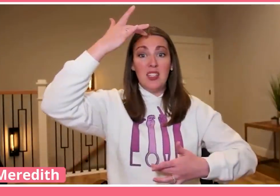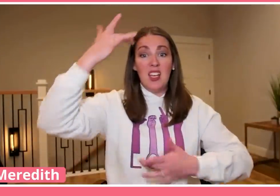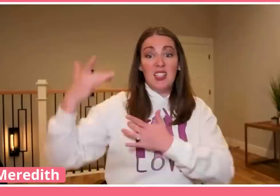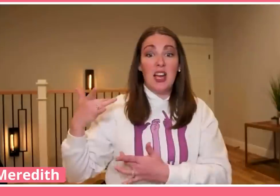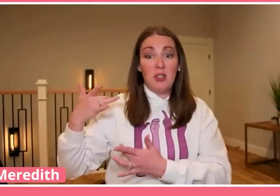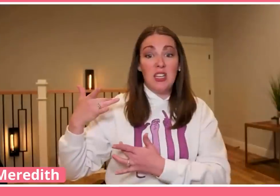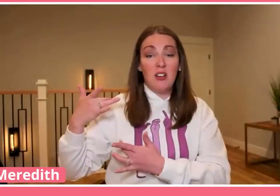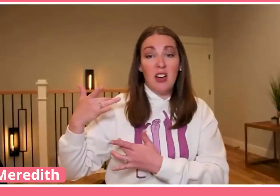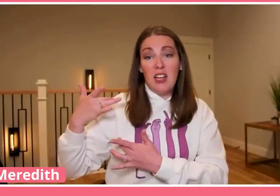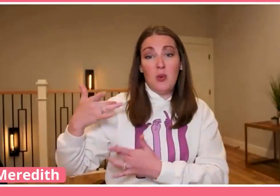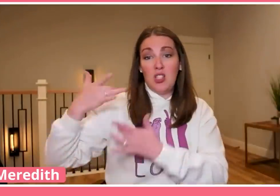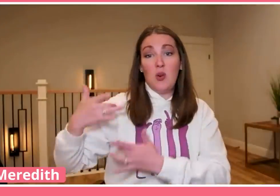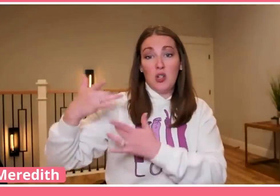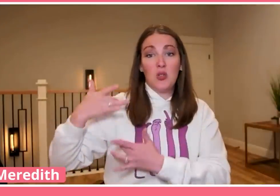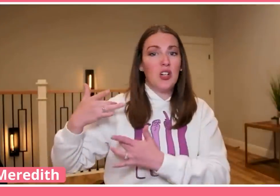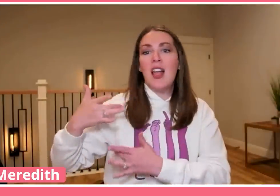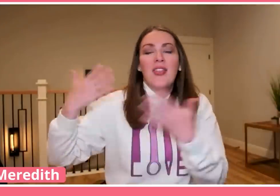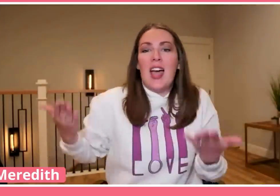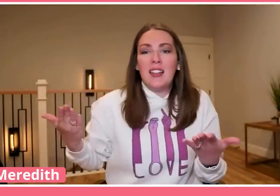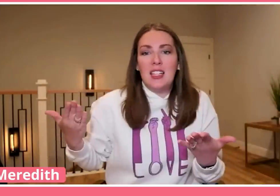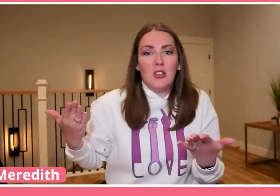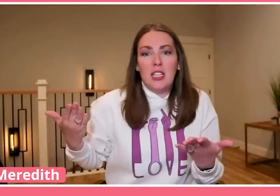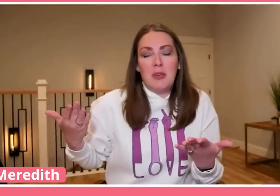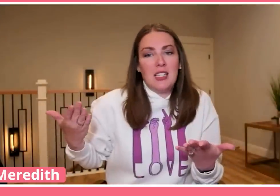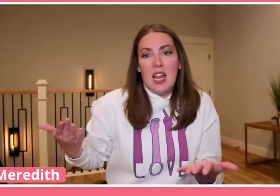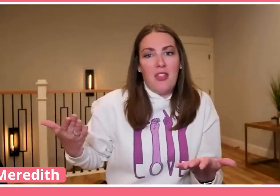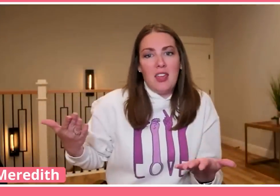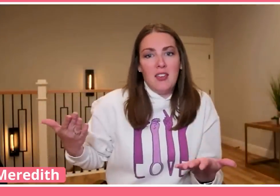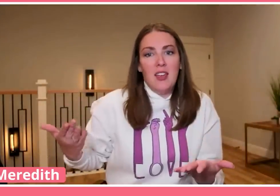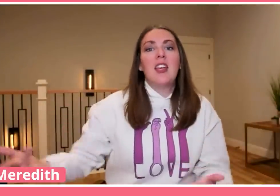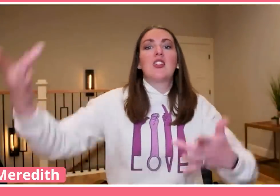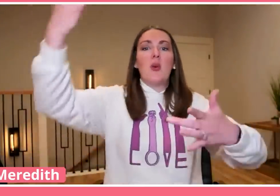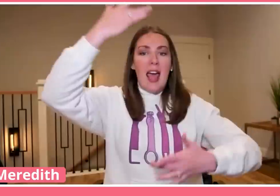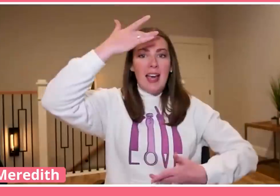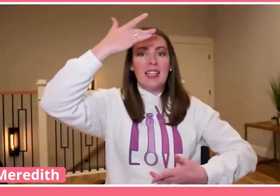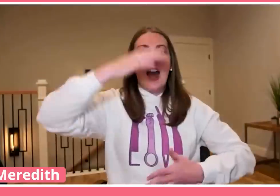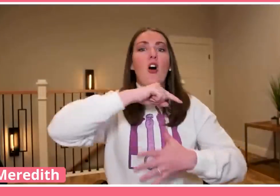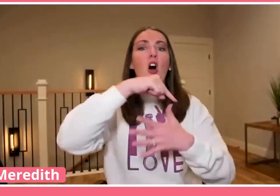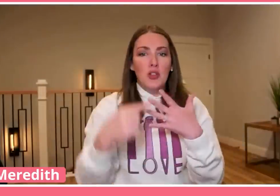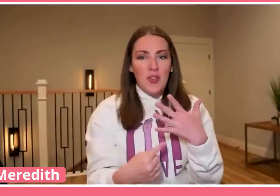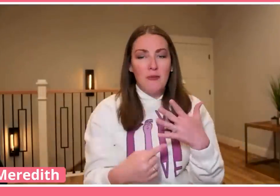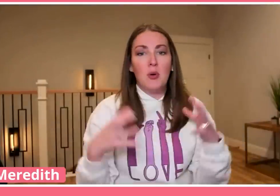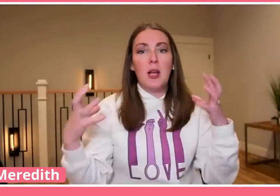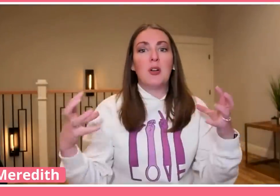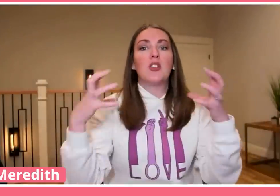down here and it was to our shoulder, that literally means nothing. So, it has to have all those five parameters